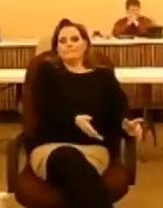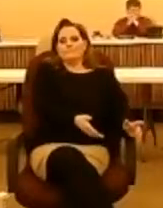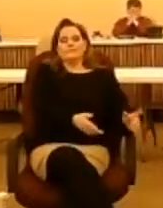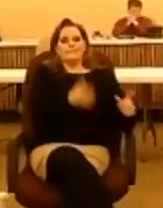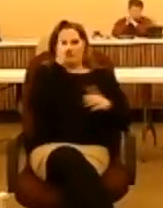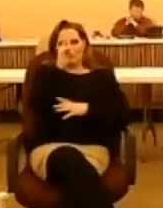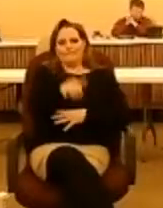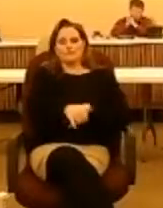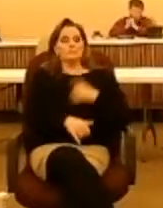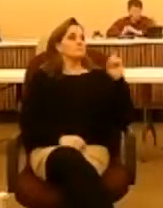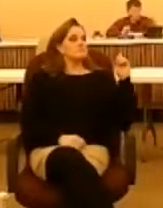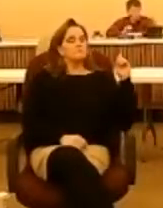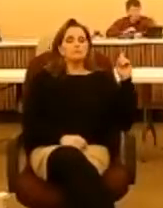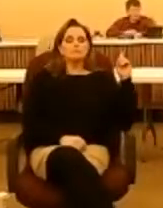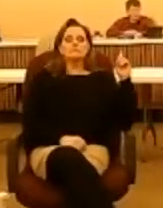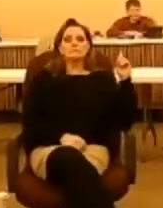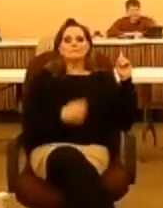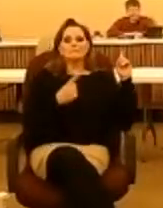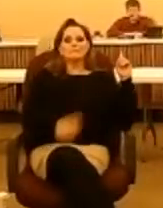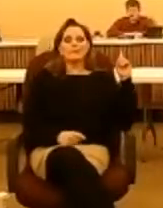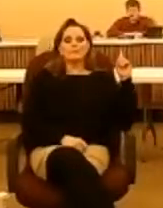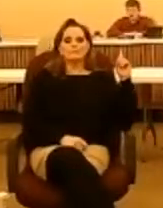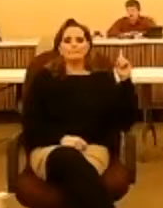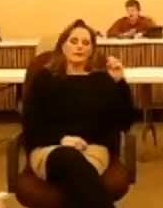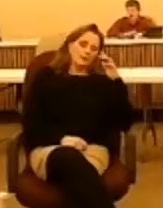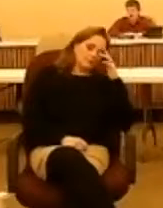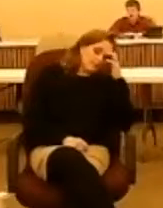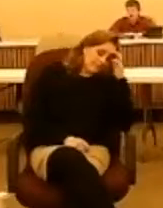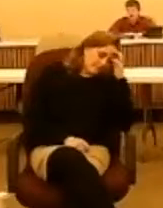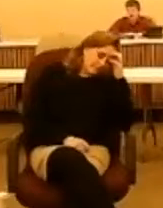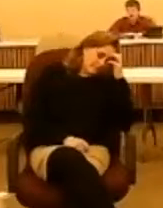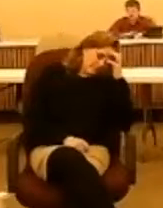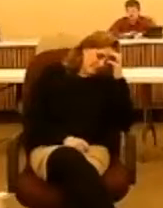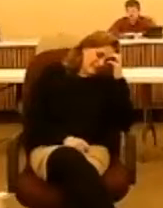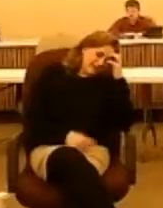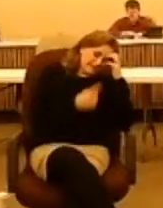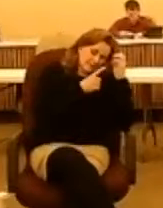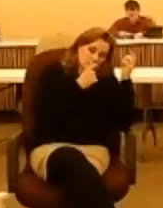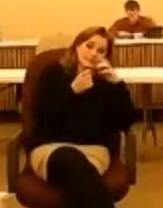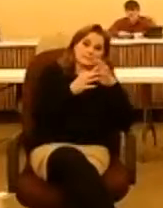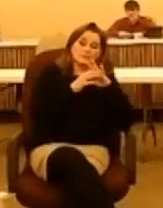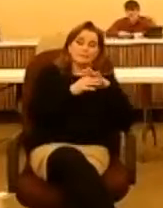good. Any other questions or comments?